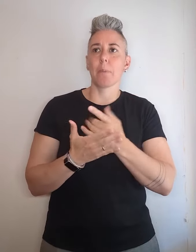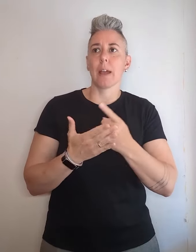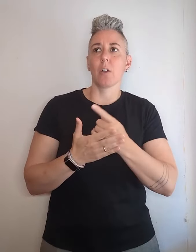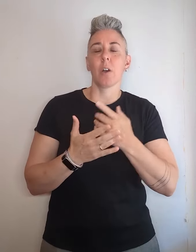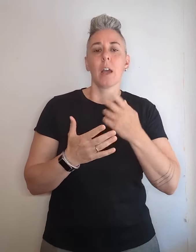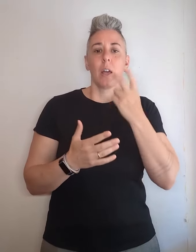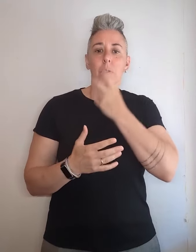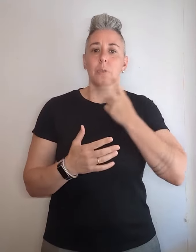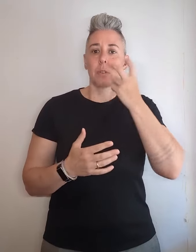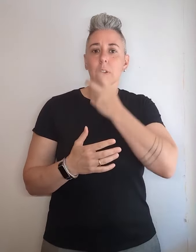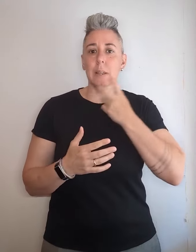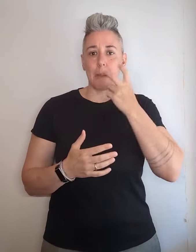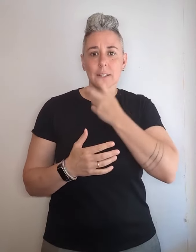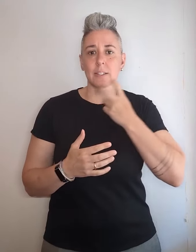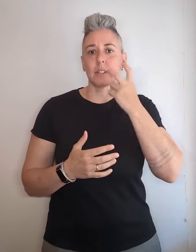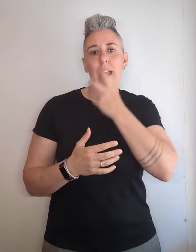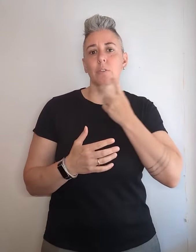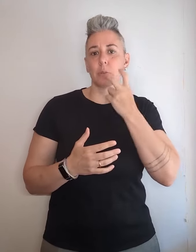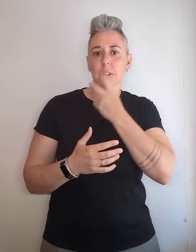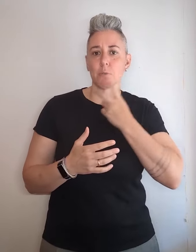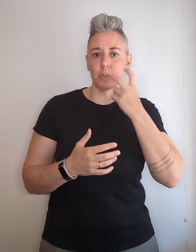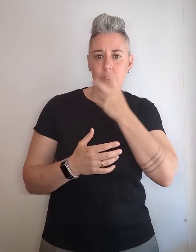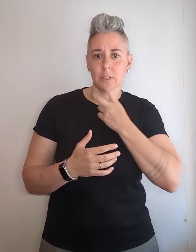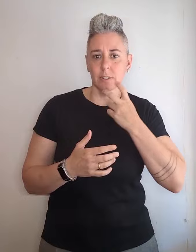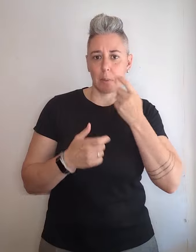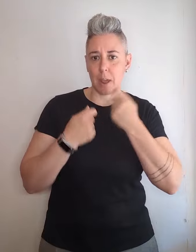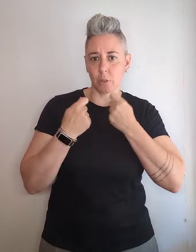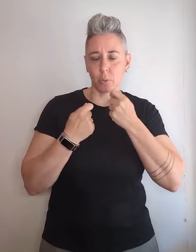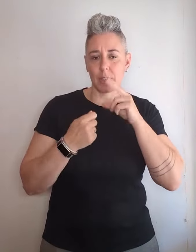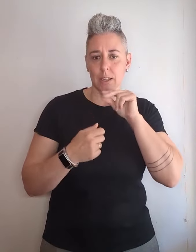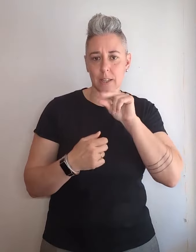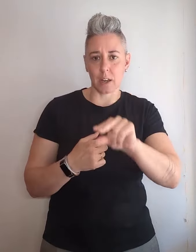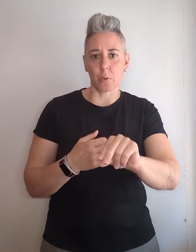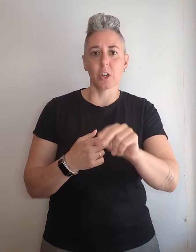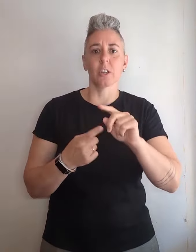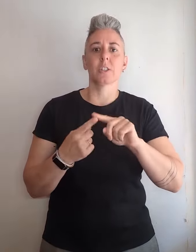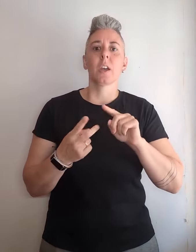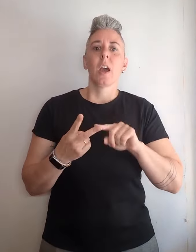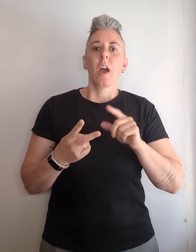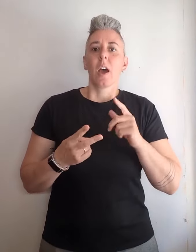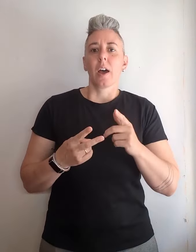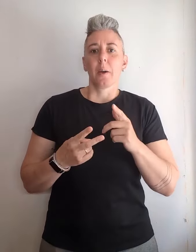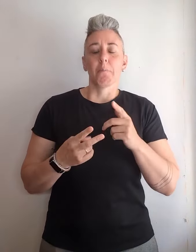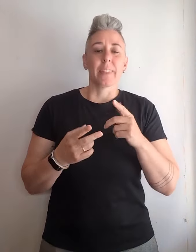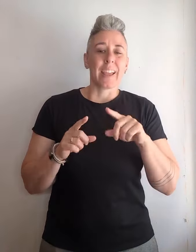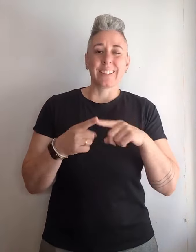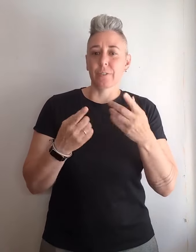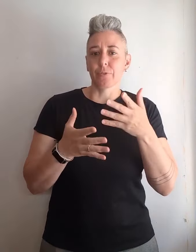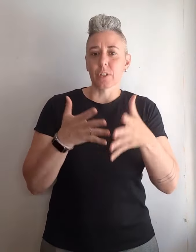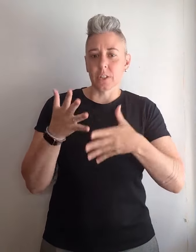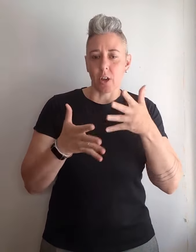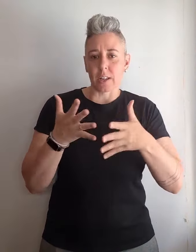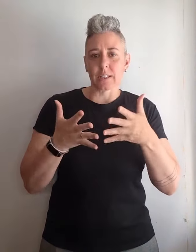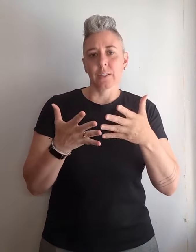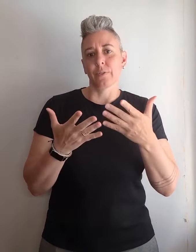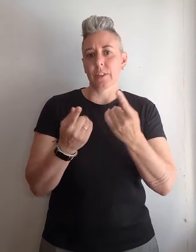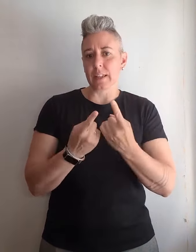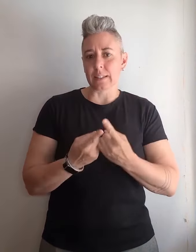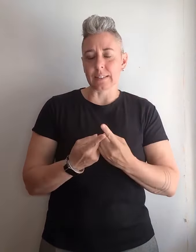about lip pattern, how somebody moves their mouths when they're saying a word, and different signs for things